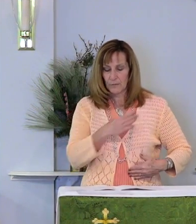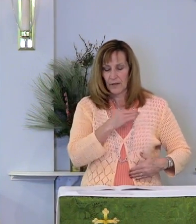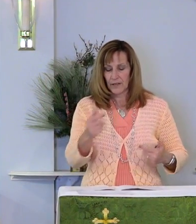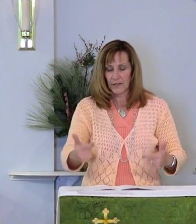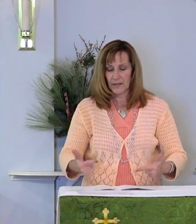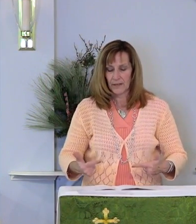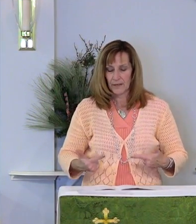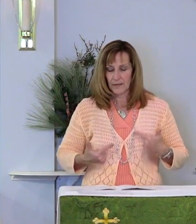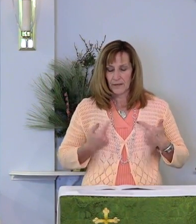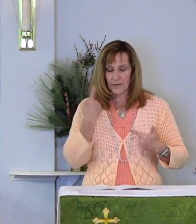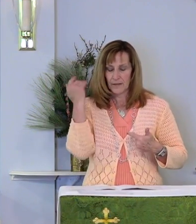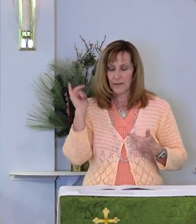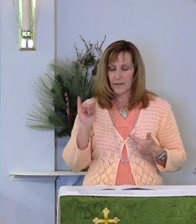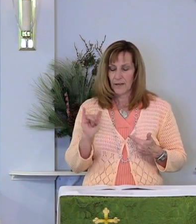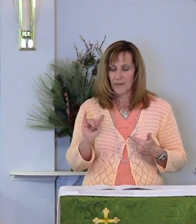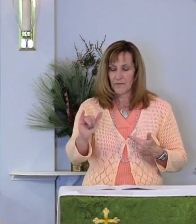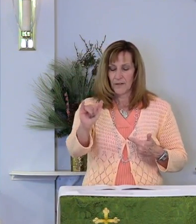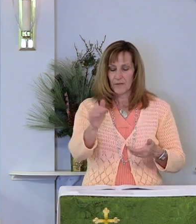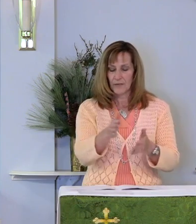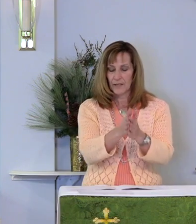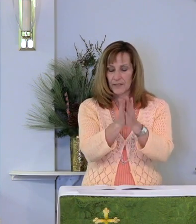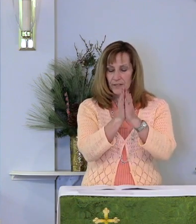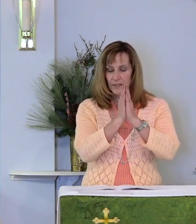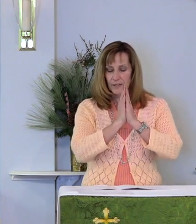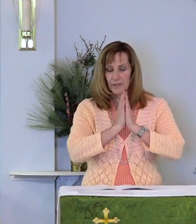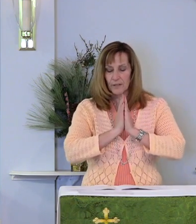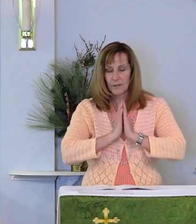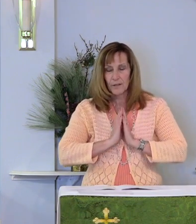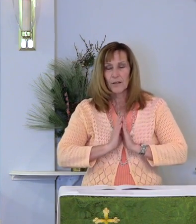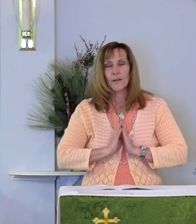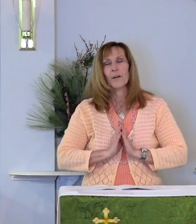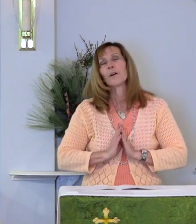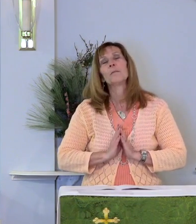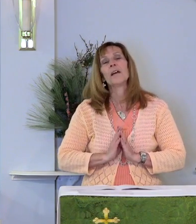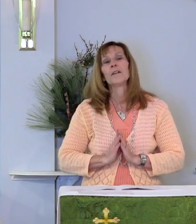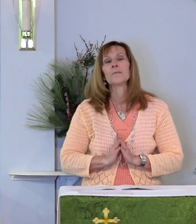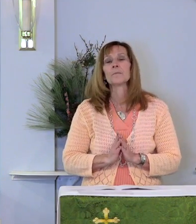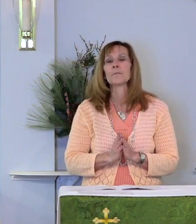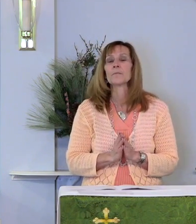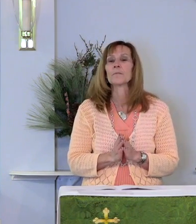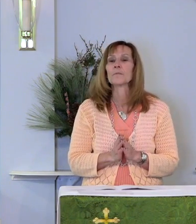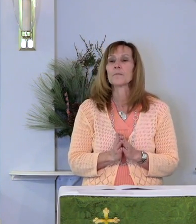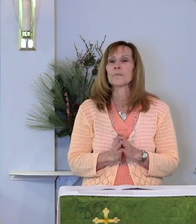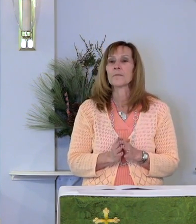of the body, and the life everlasting. Amen.